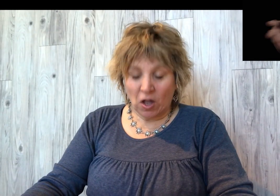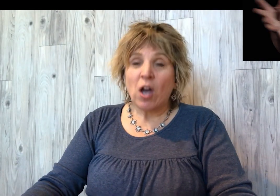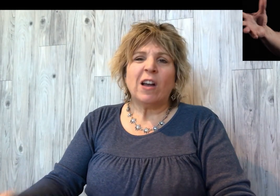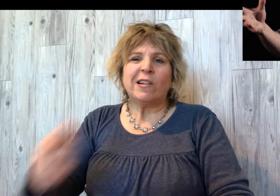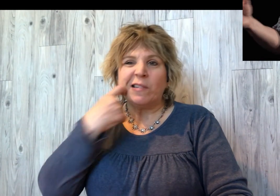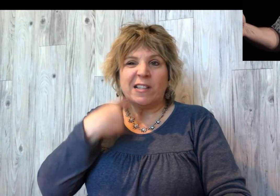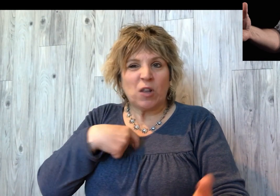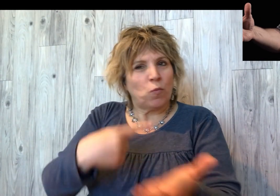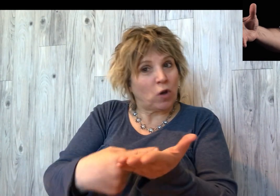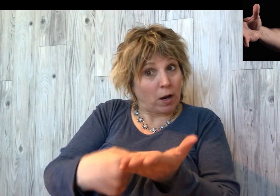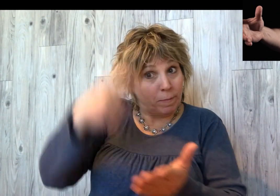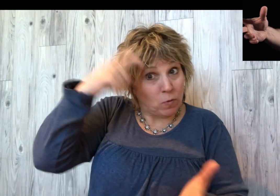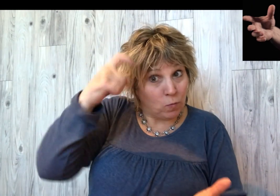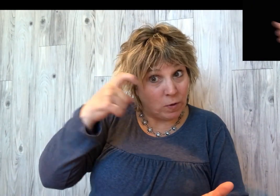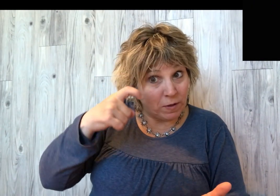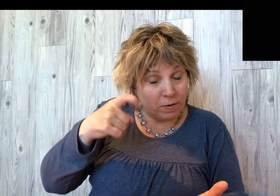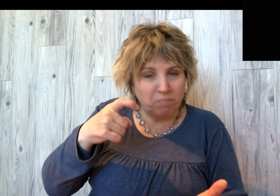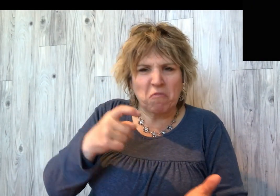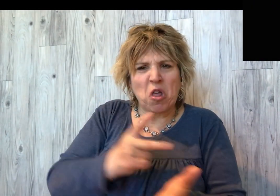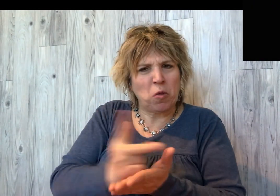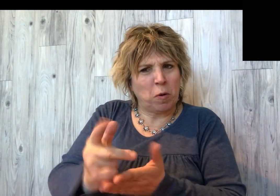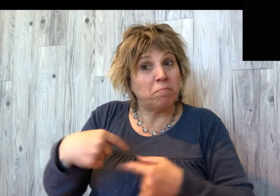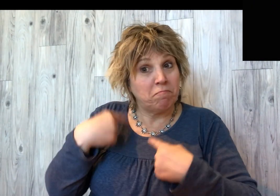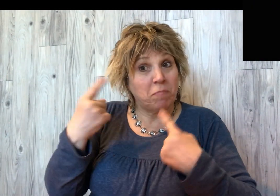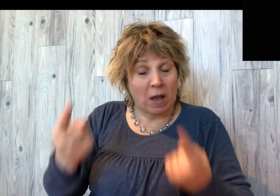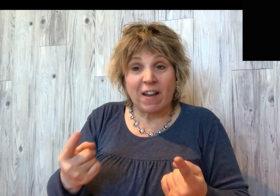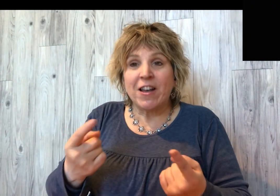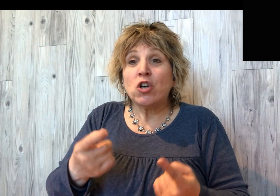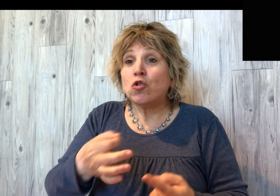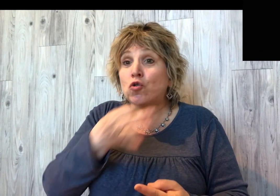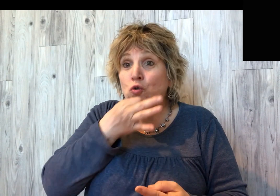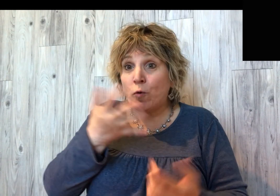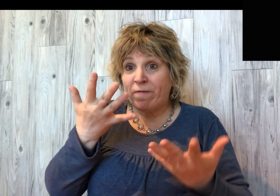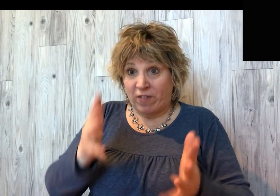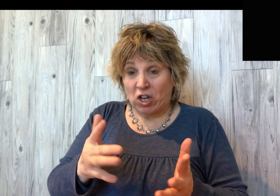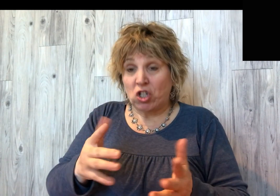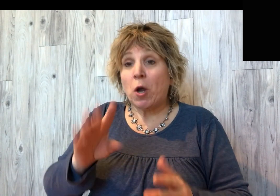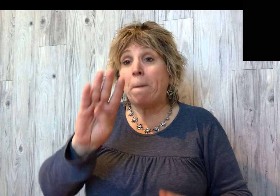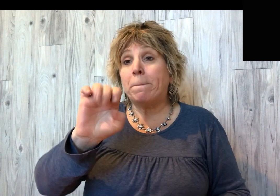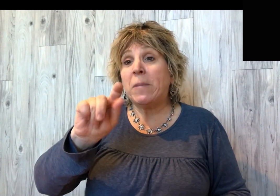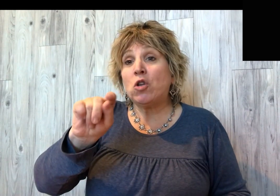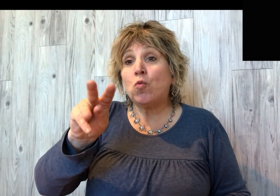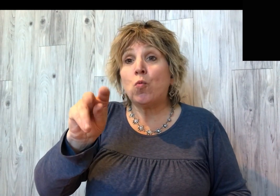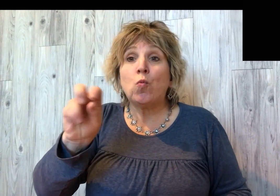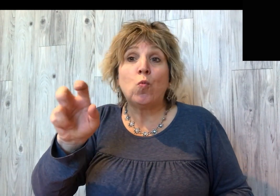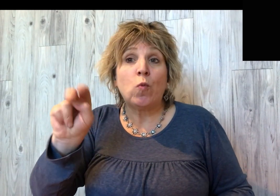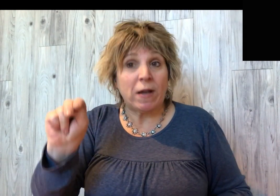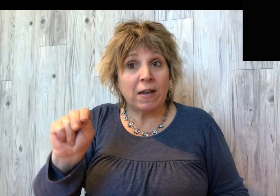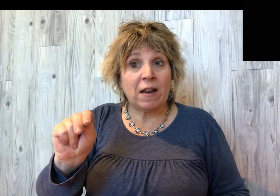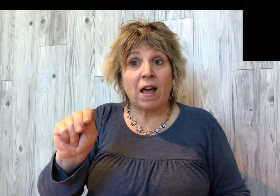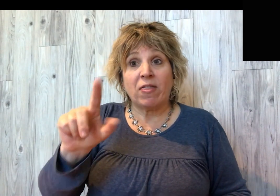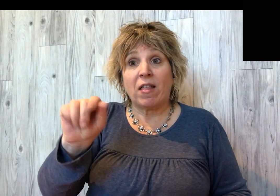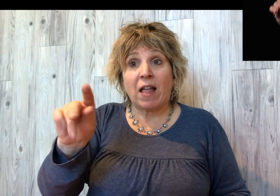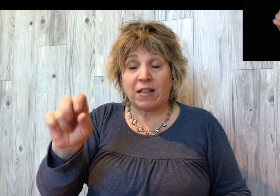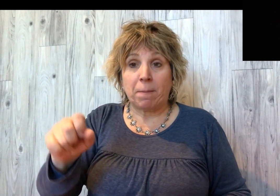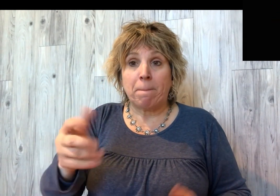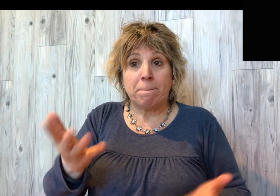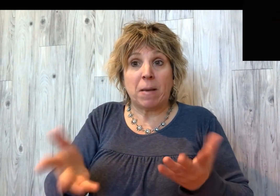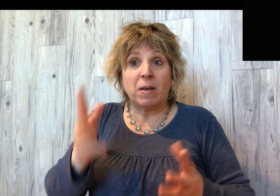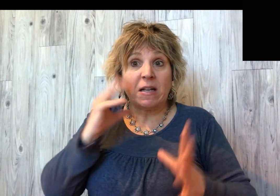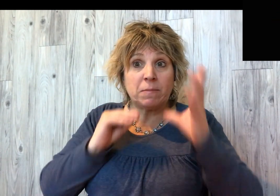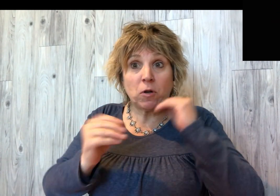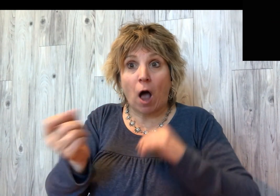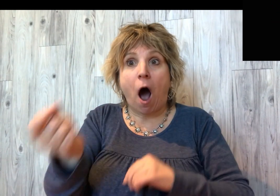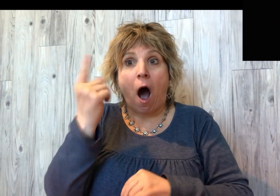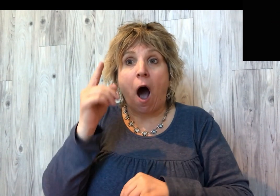So we're talking about wisdom over the last 3 weeks, and we're finishing out the series Between the Lines, and maybe you realize as we've been going through it, or this